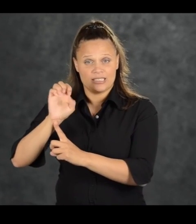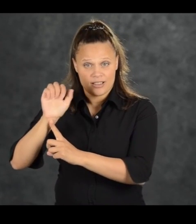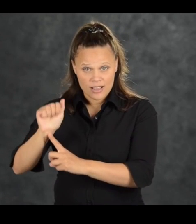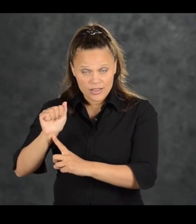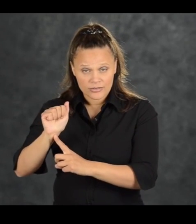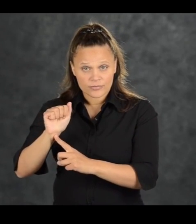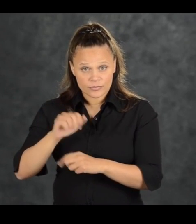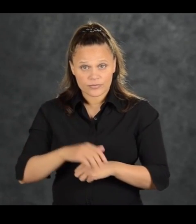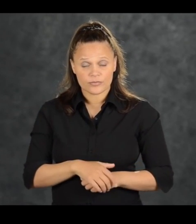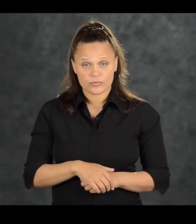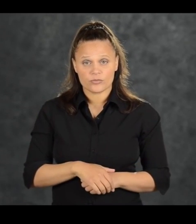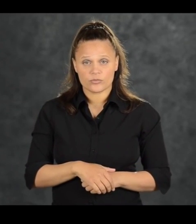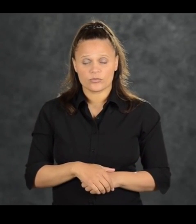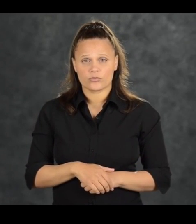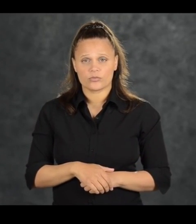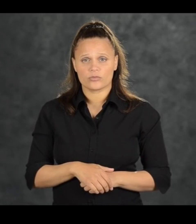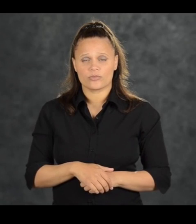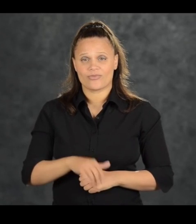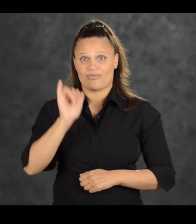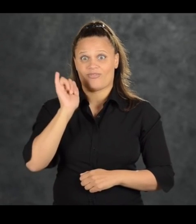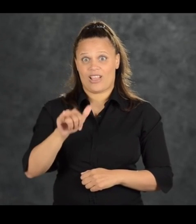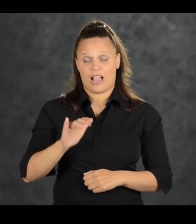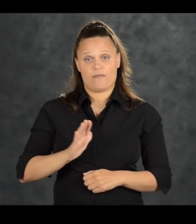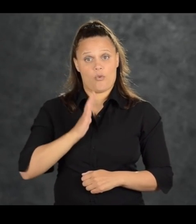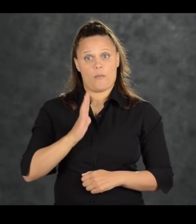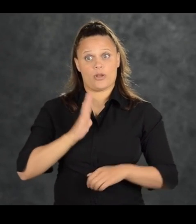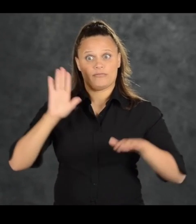to turn to a hearing. The BASE.